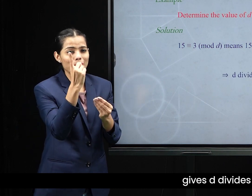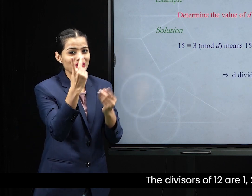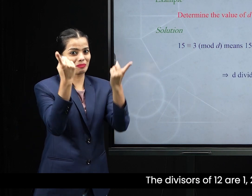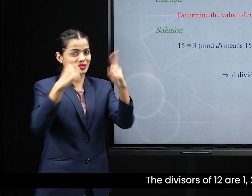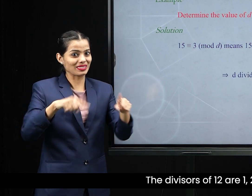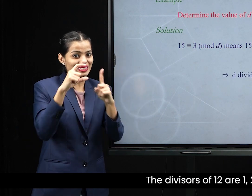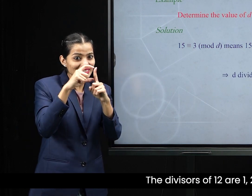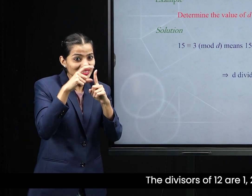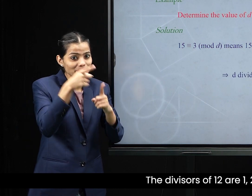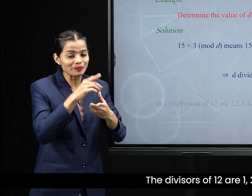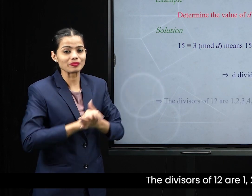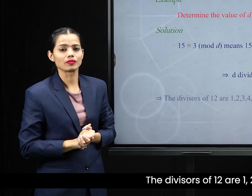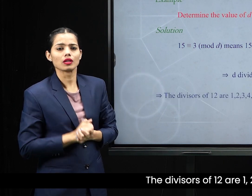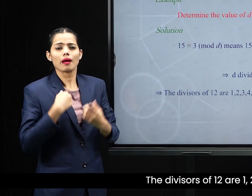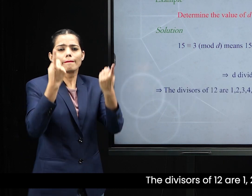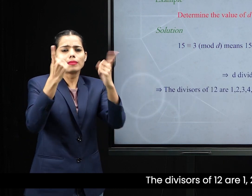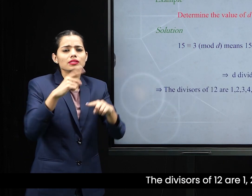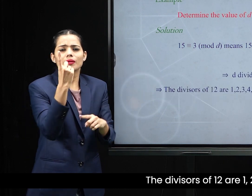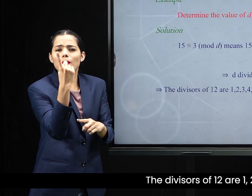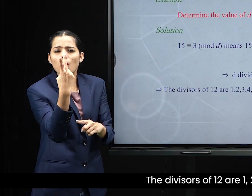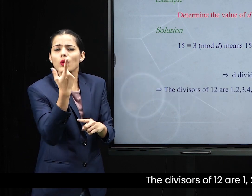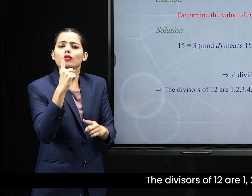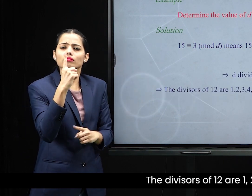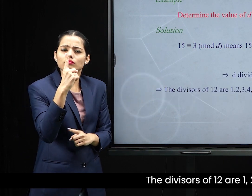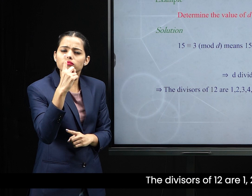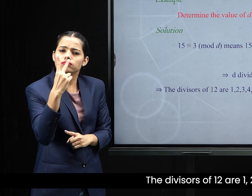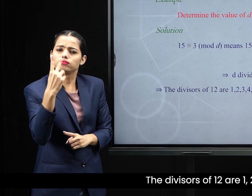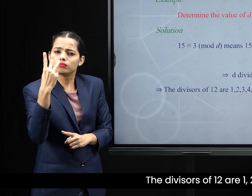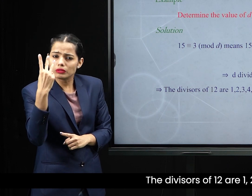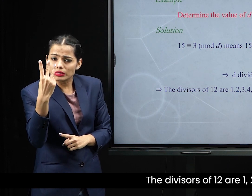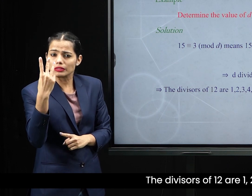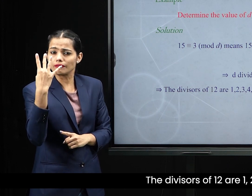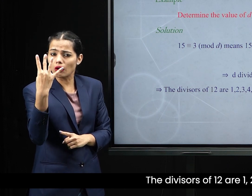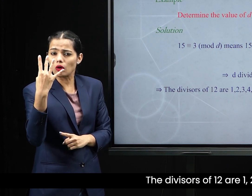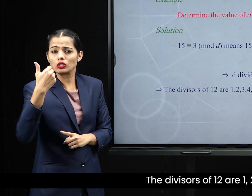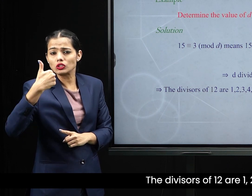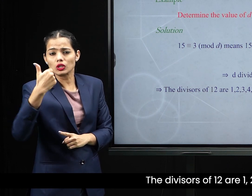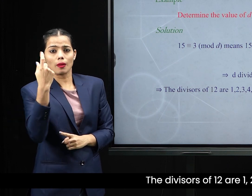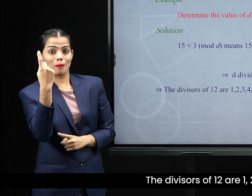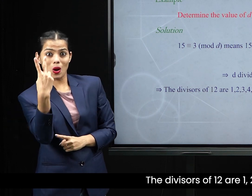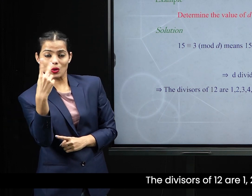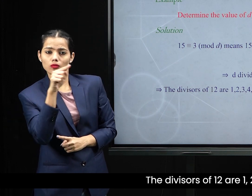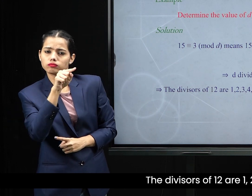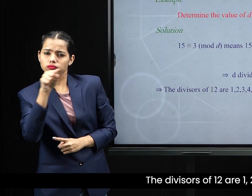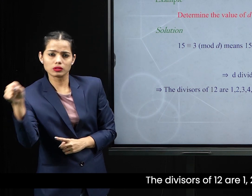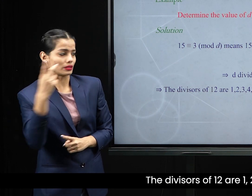The divisor of 12 are 1, 2, 3, 4, 6, 12.